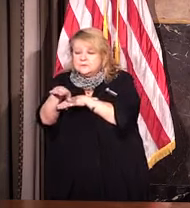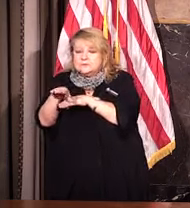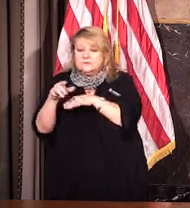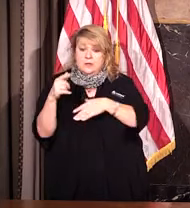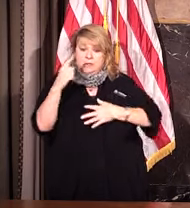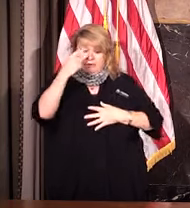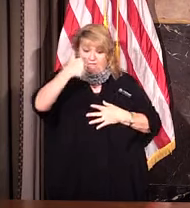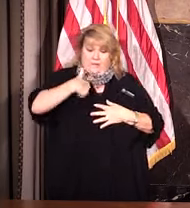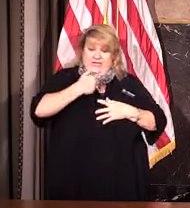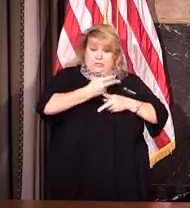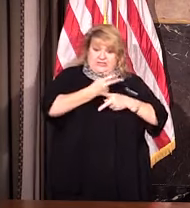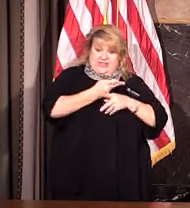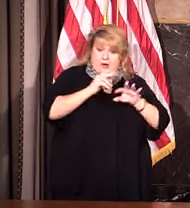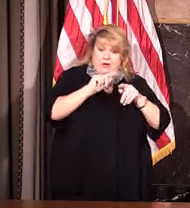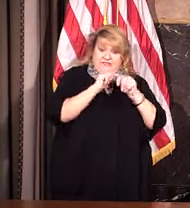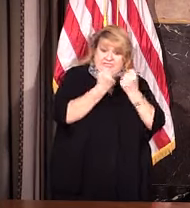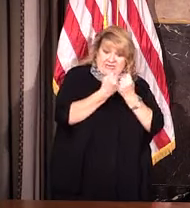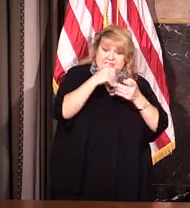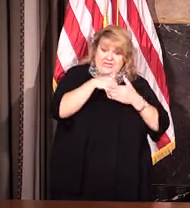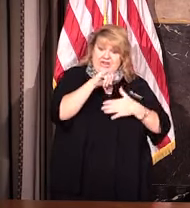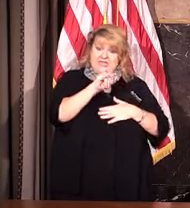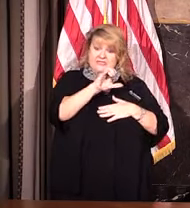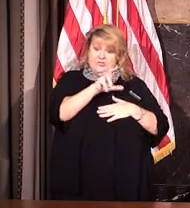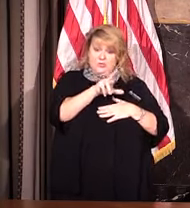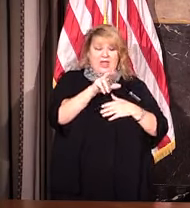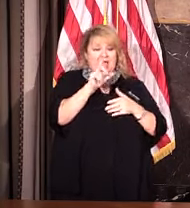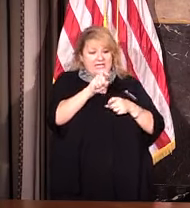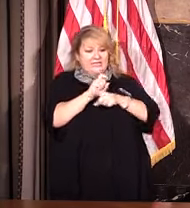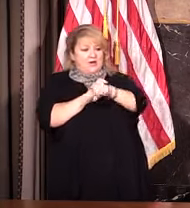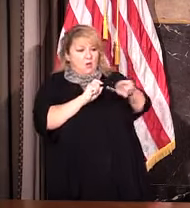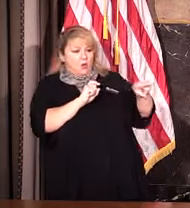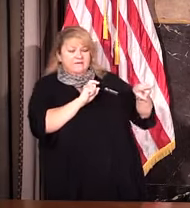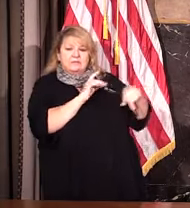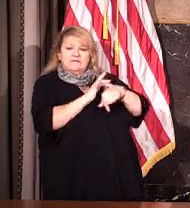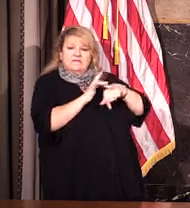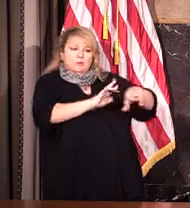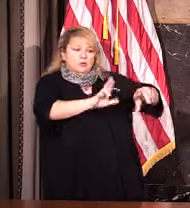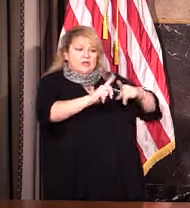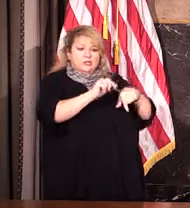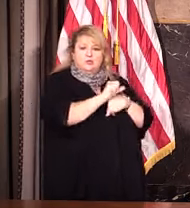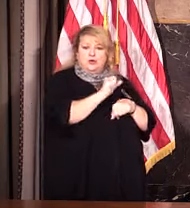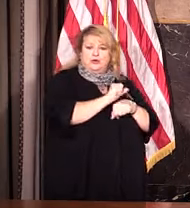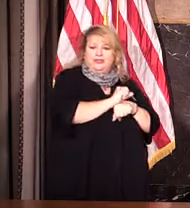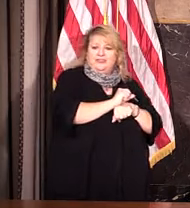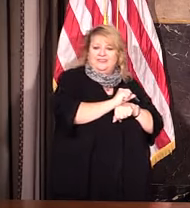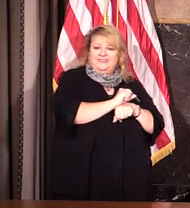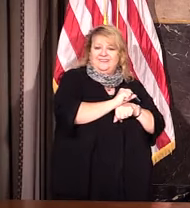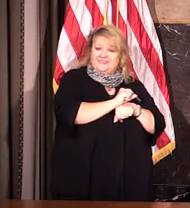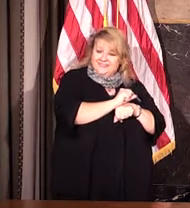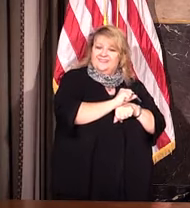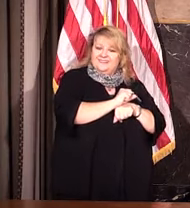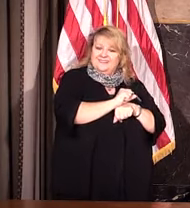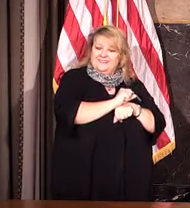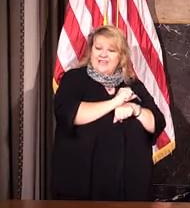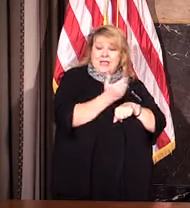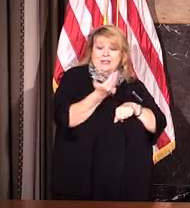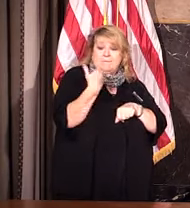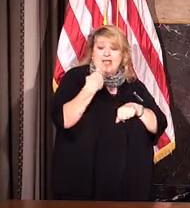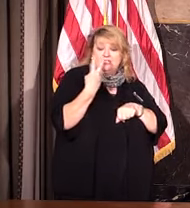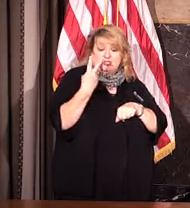in an ICU, I need all the members of the team to be available. When we think about that in staffing, in the last two